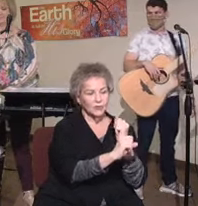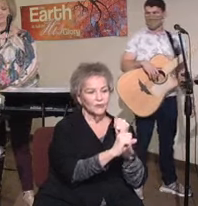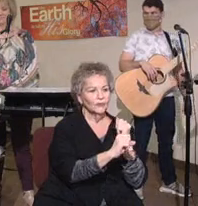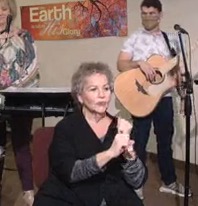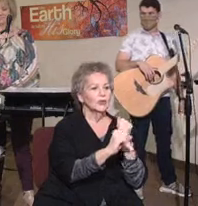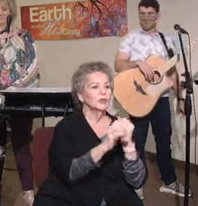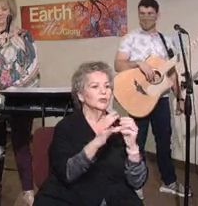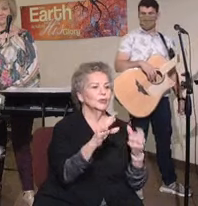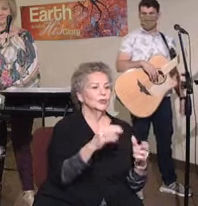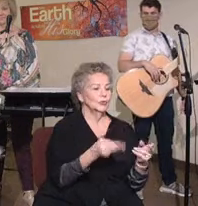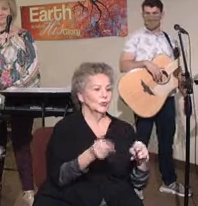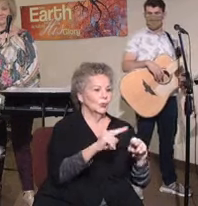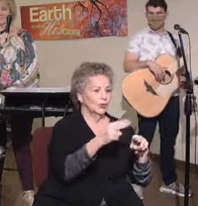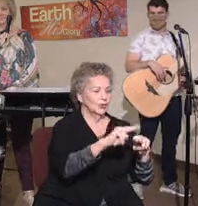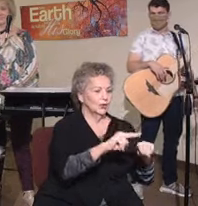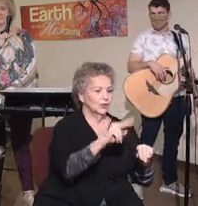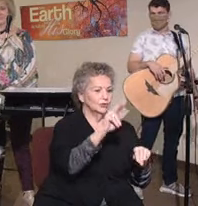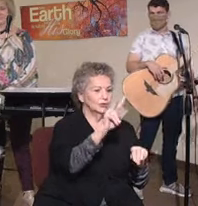commitments, wow.